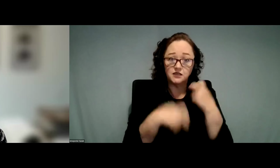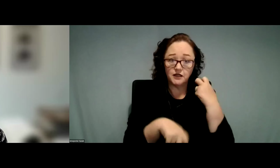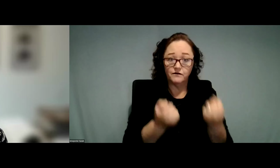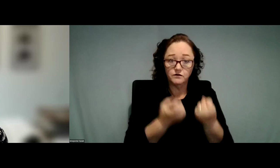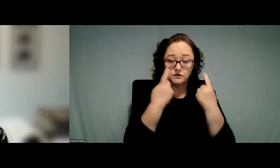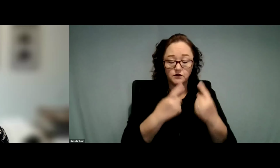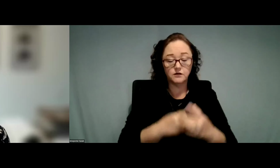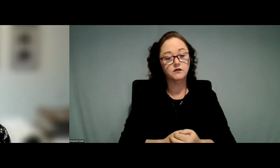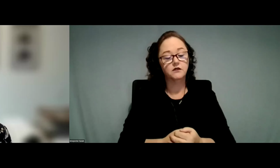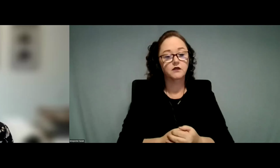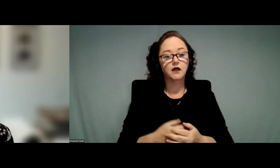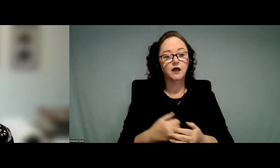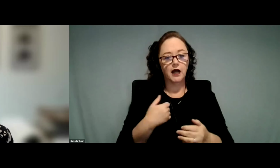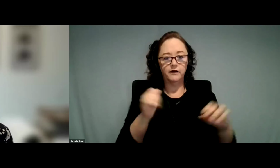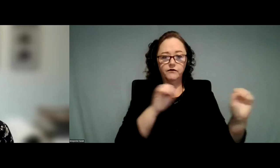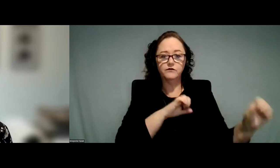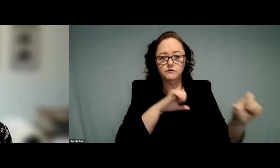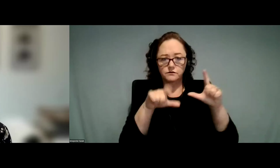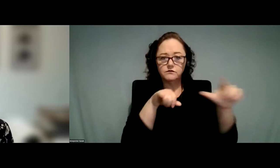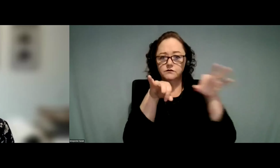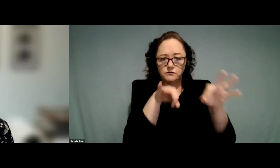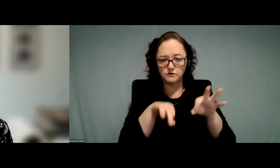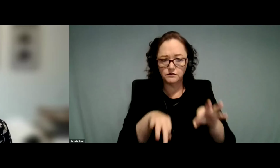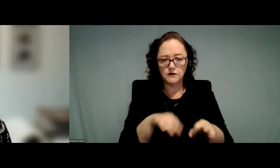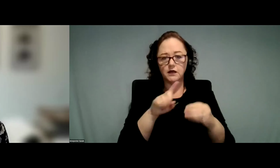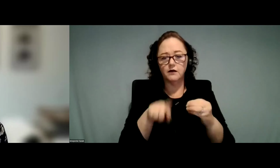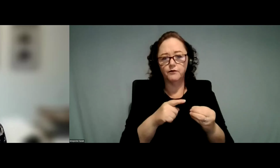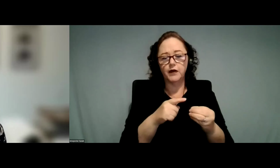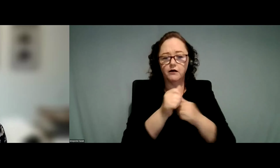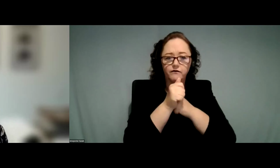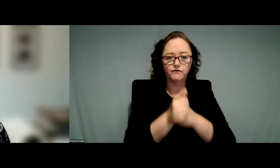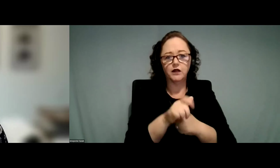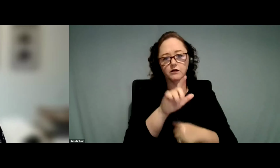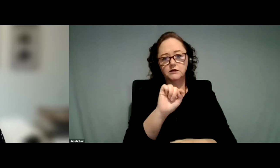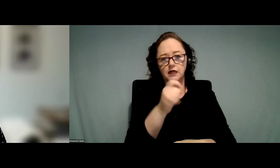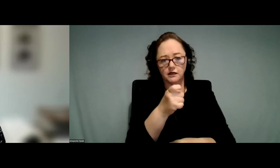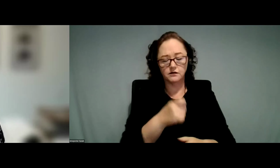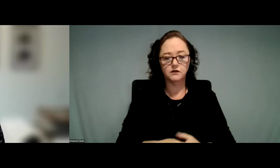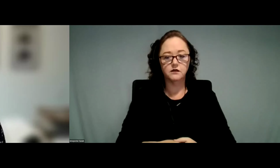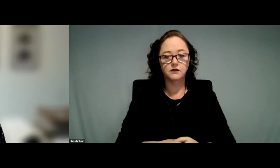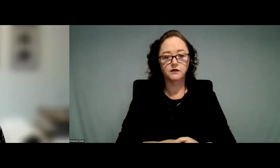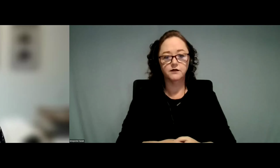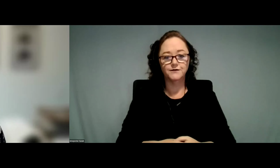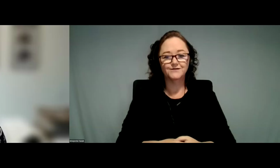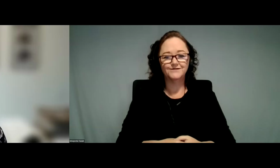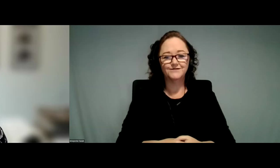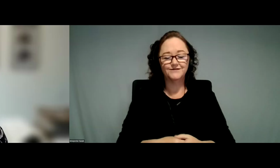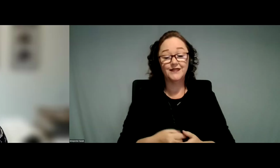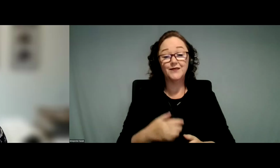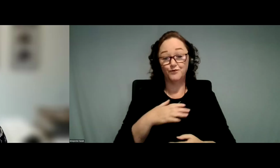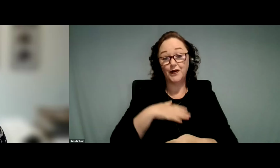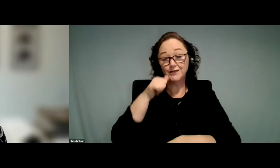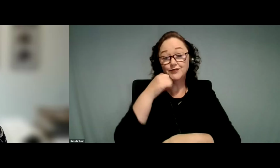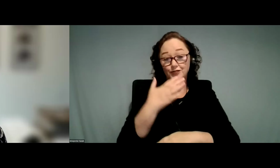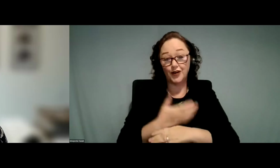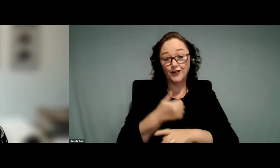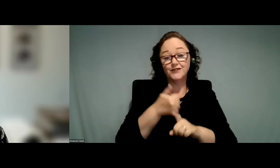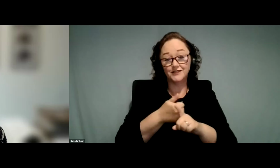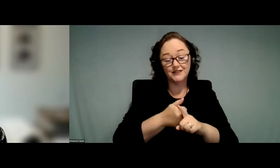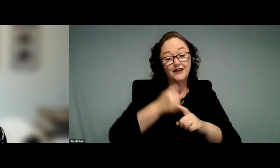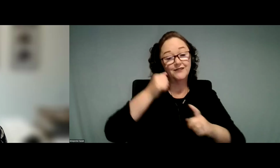here in Illinois. I guess the other thing I wanted to say is obviously I'm not a creative, but I am a fan of all of you. I have a daughter who is a creative. Most of